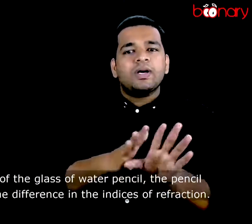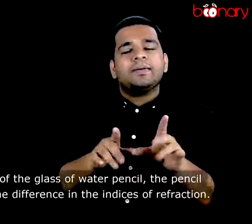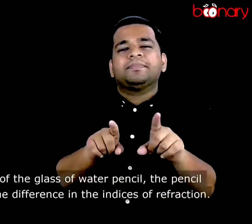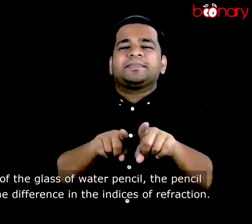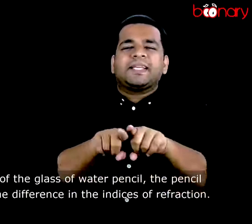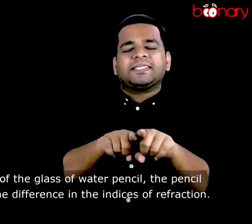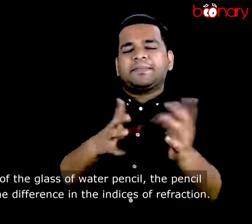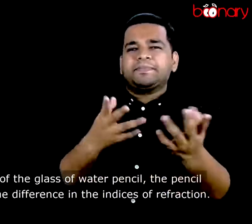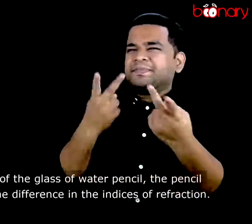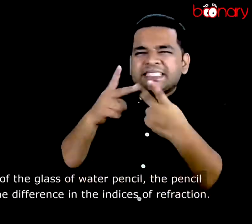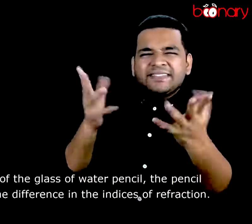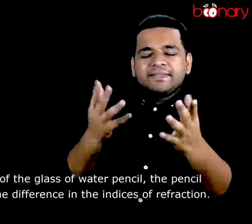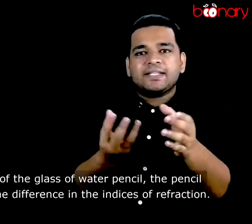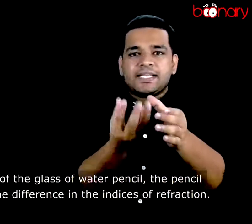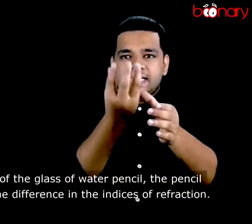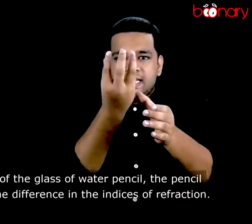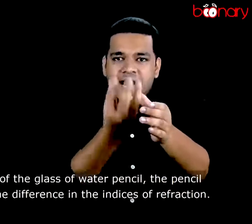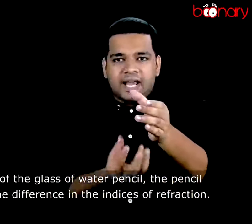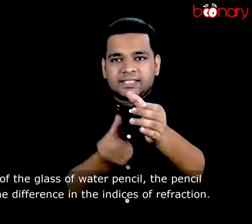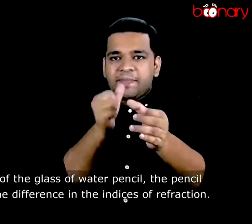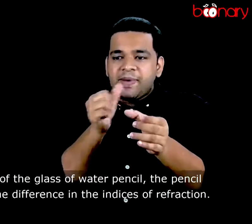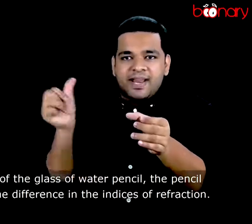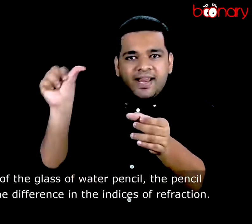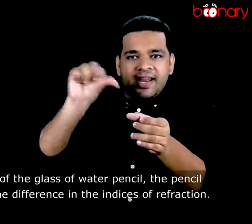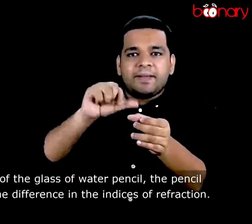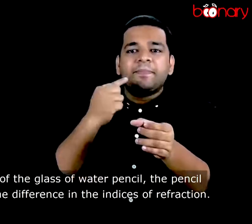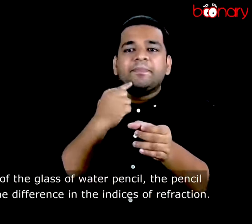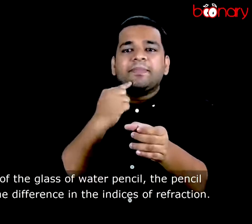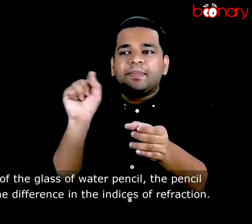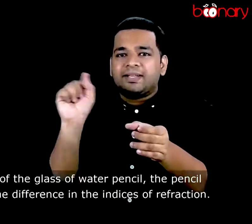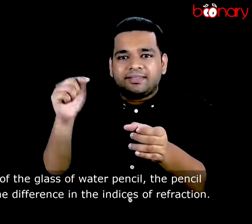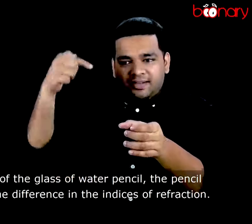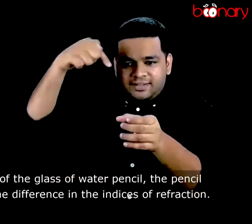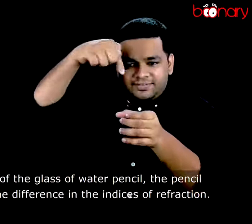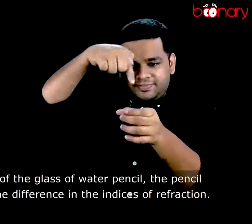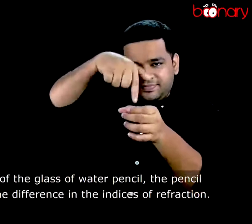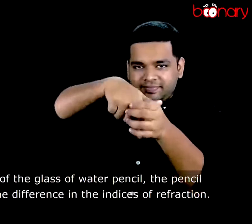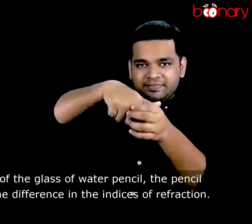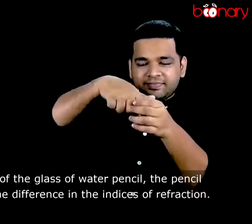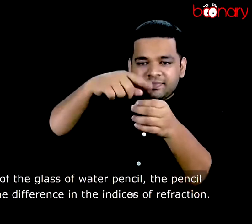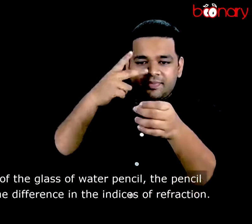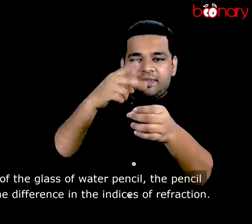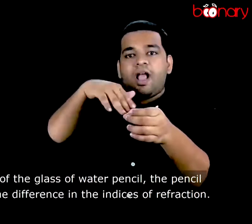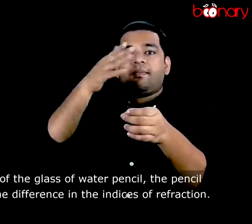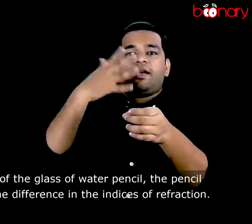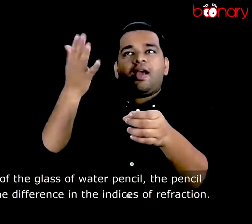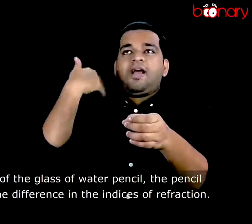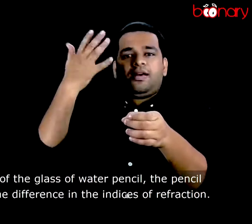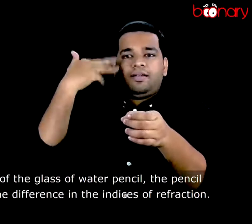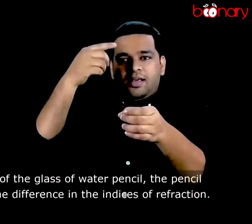So, in the example of the glass of water with pencil, the pencil looks bent due to the difference in